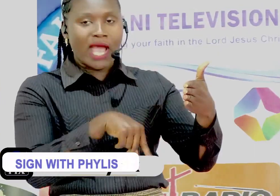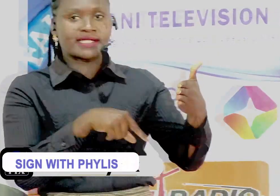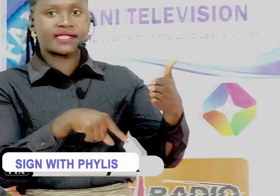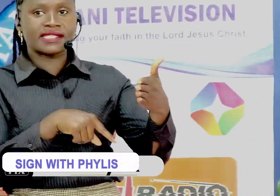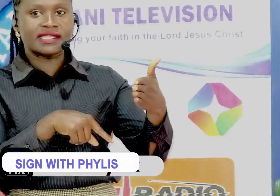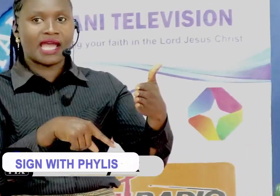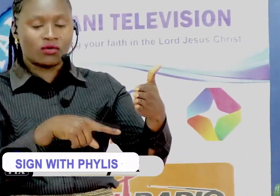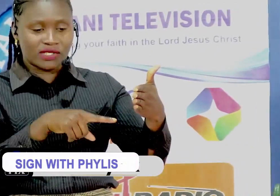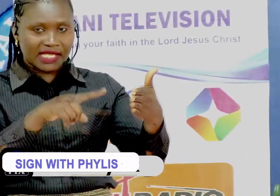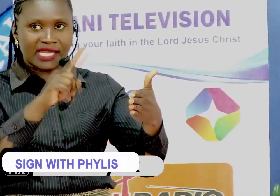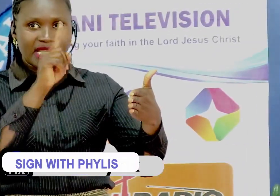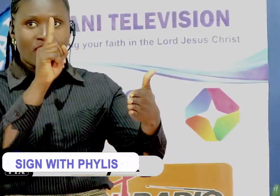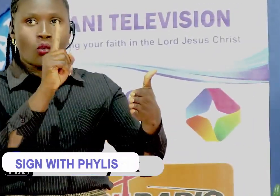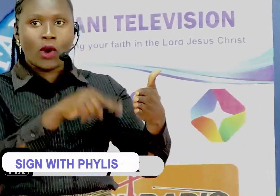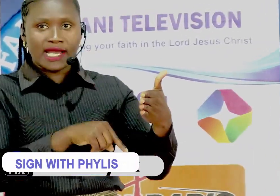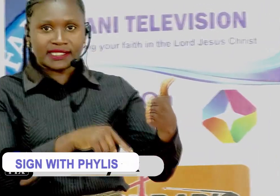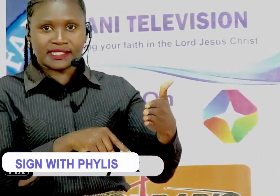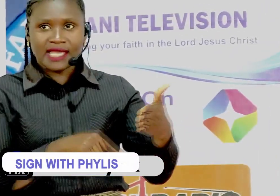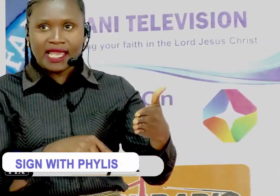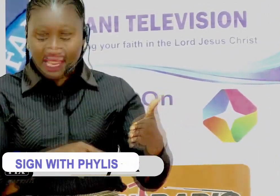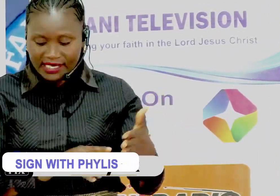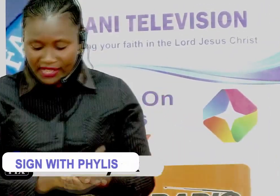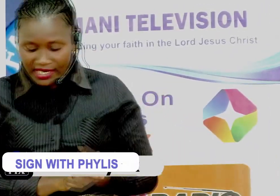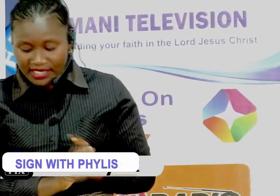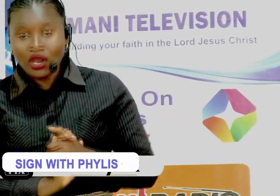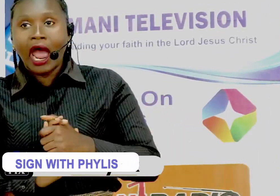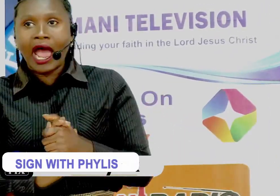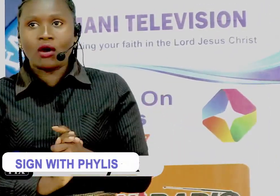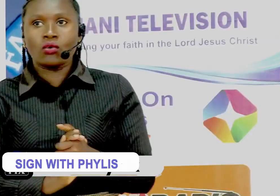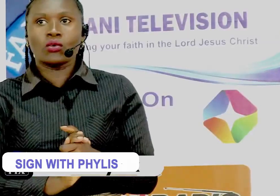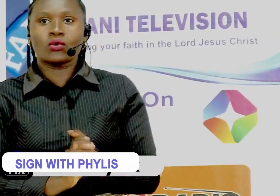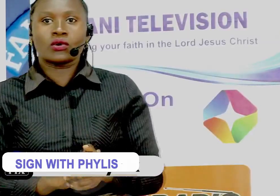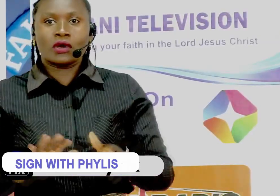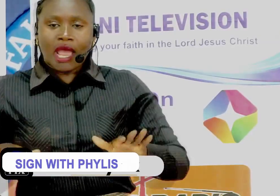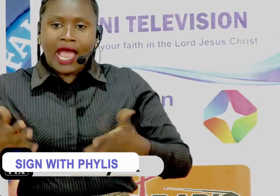This is how we say what, and then how.